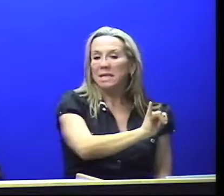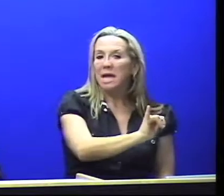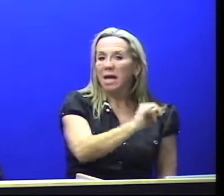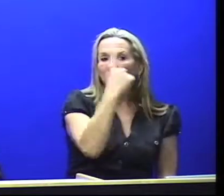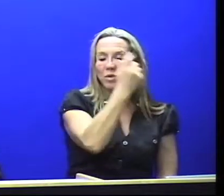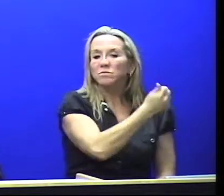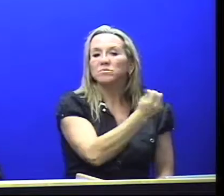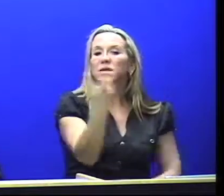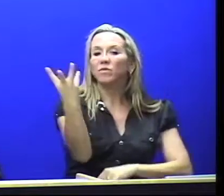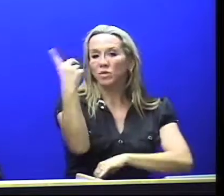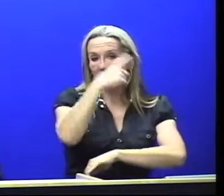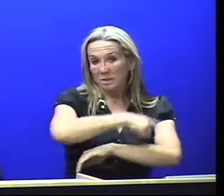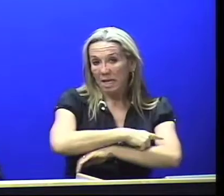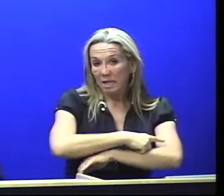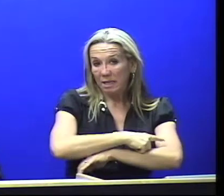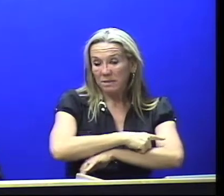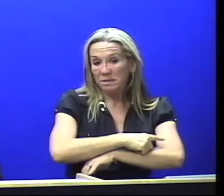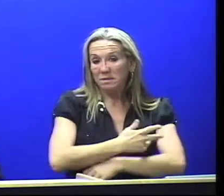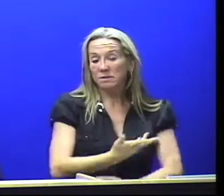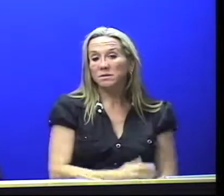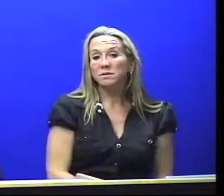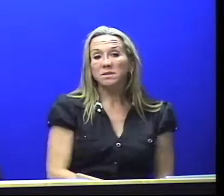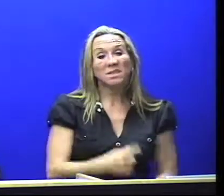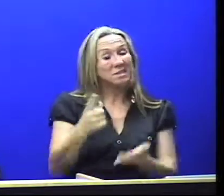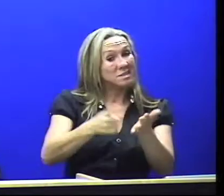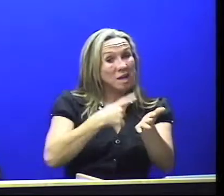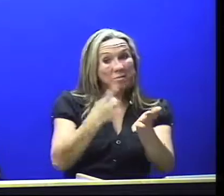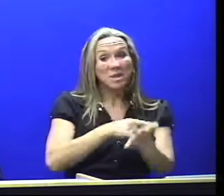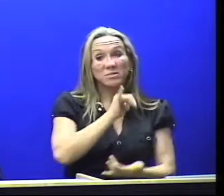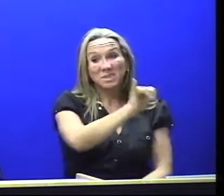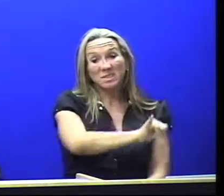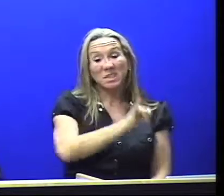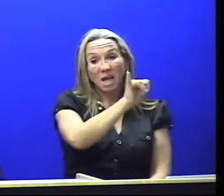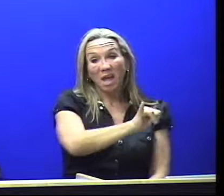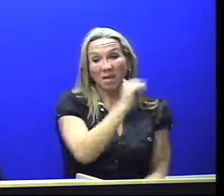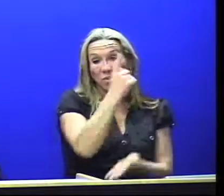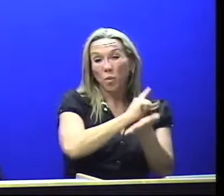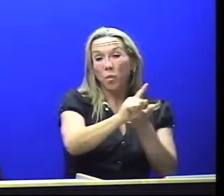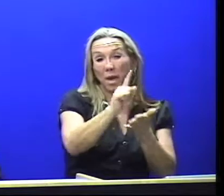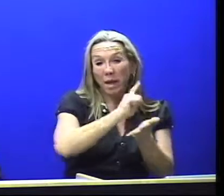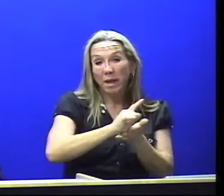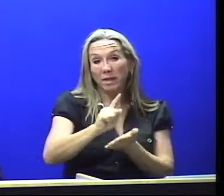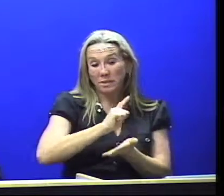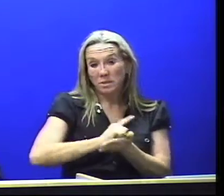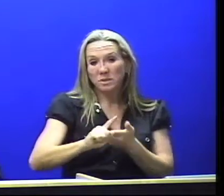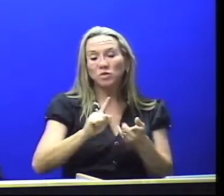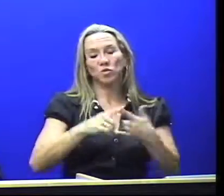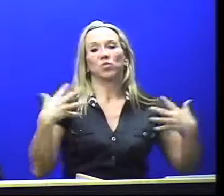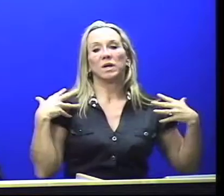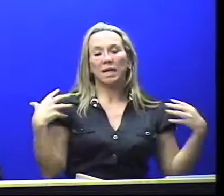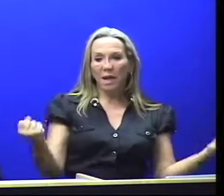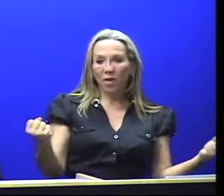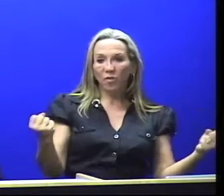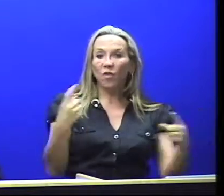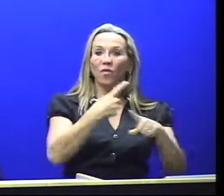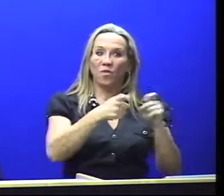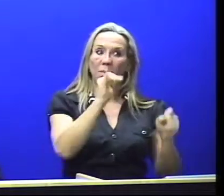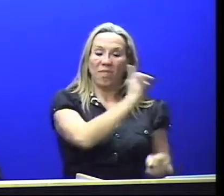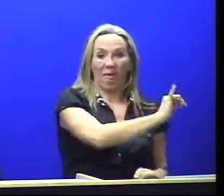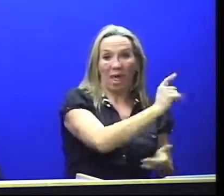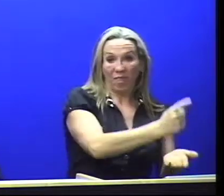of days and then sometimes weeks after to recover from the